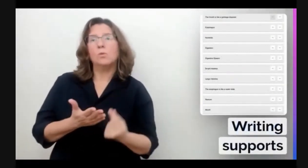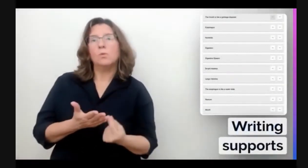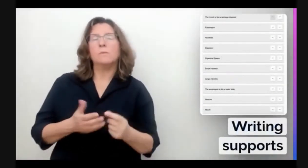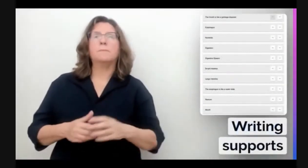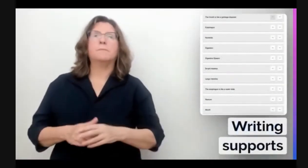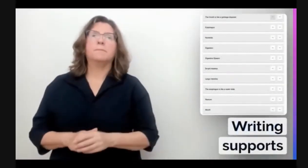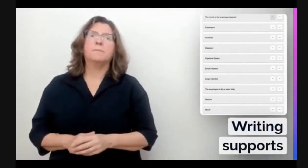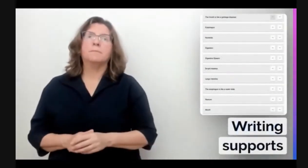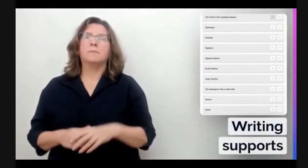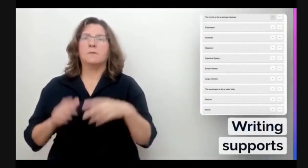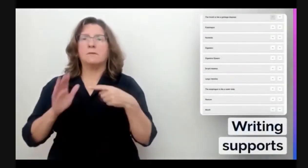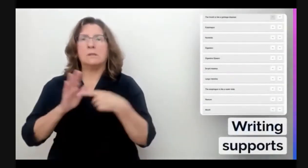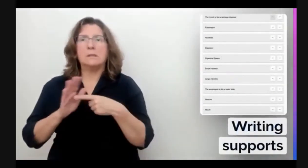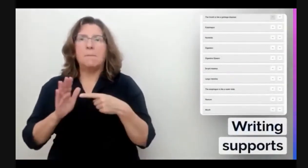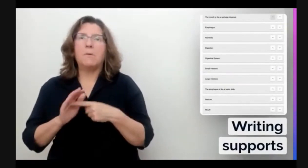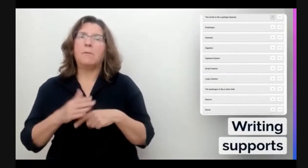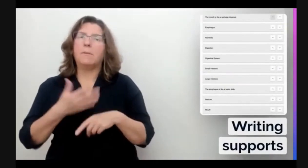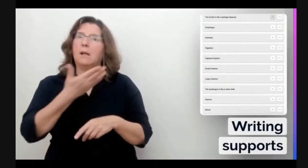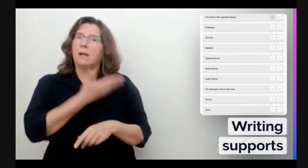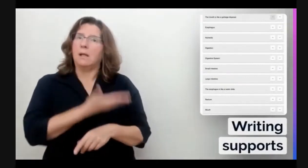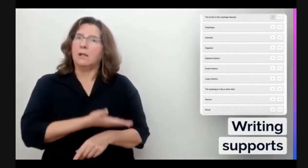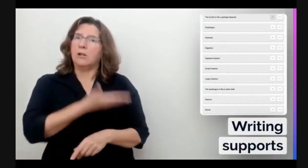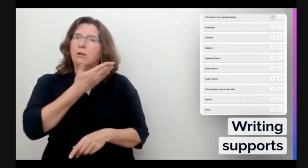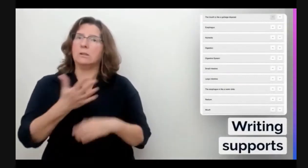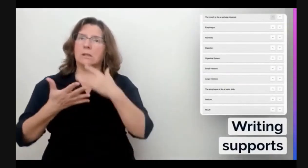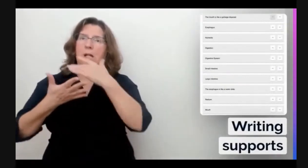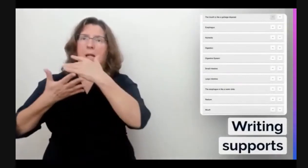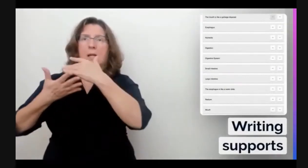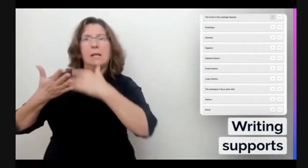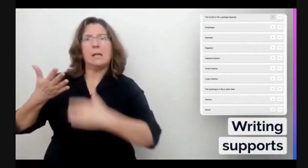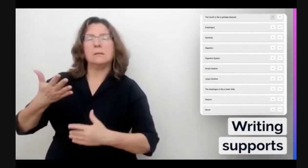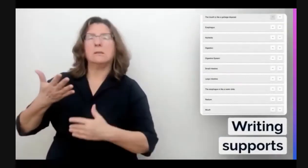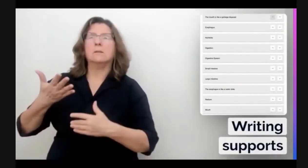H5P can support writing activities.